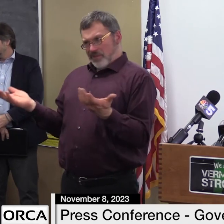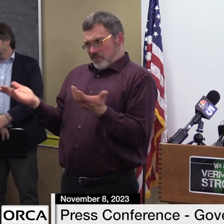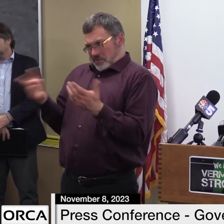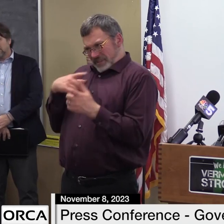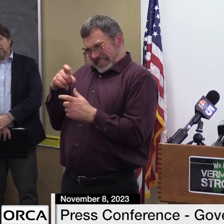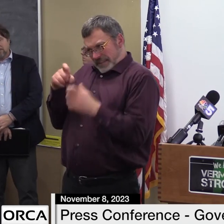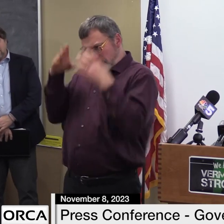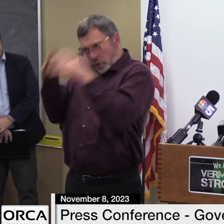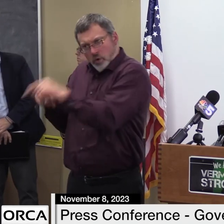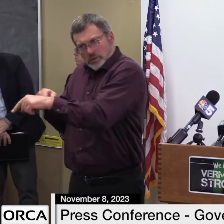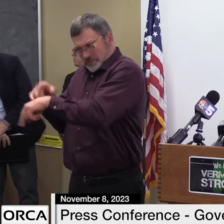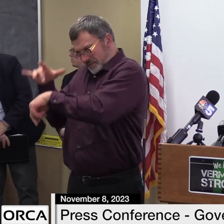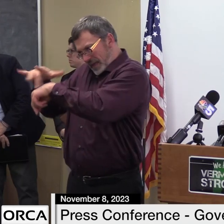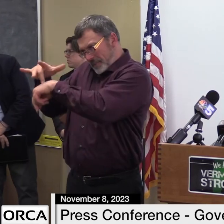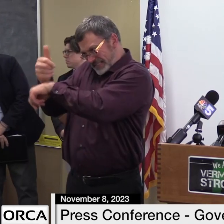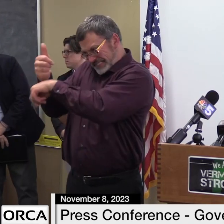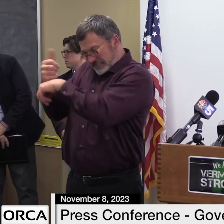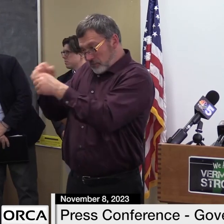building more units.